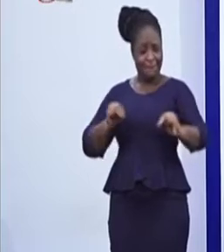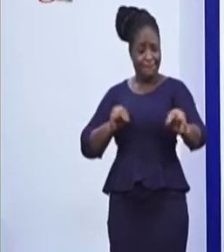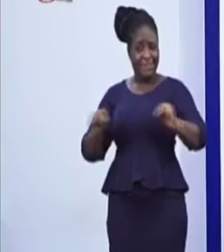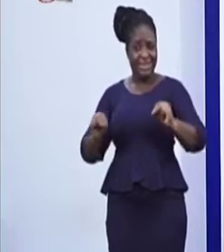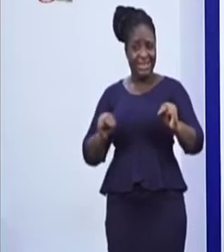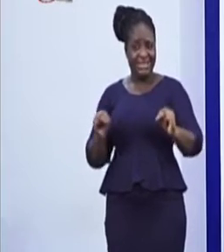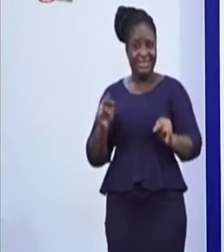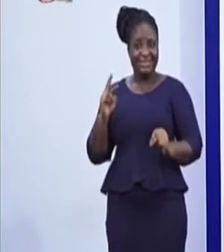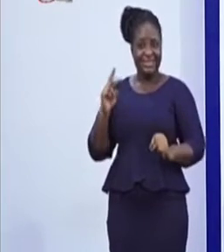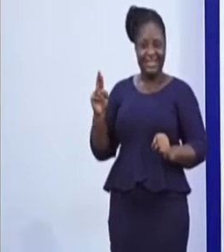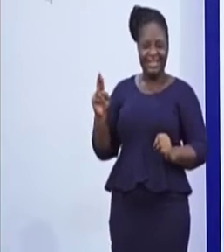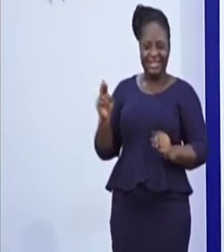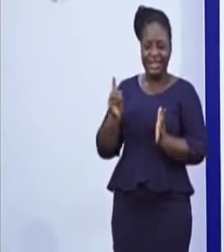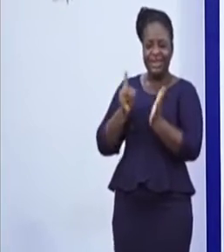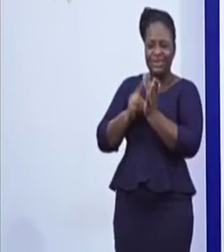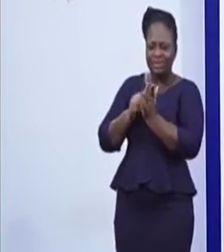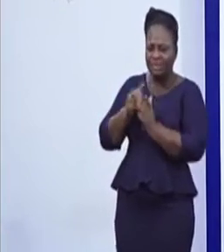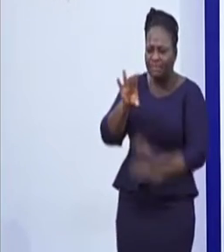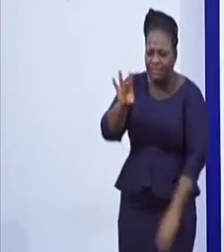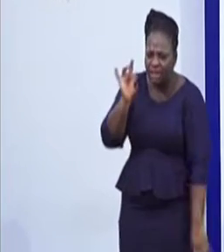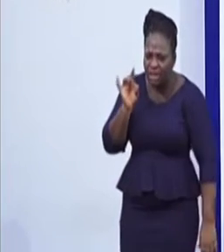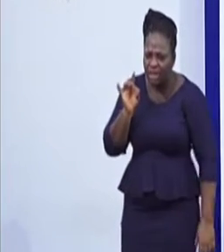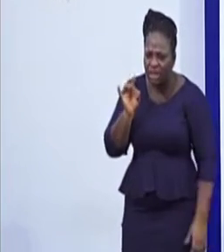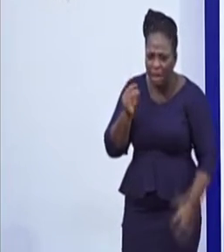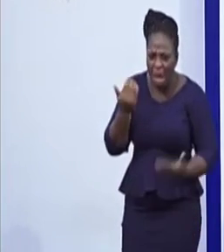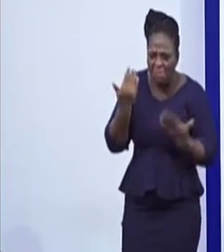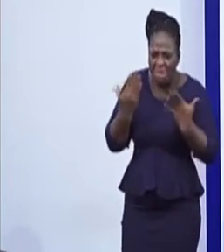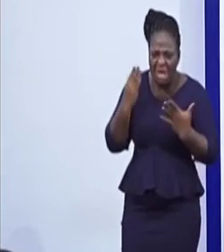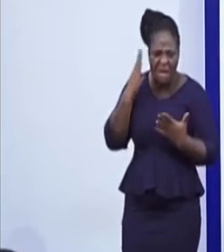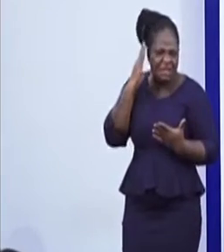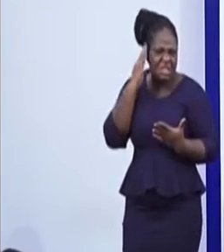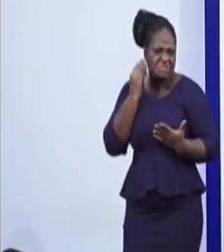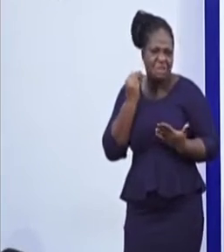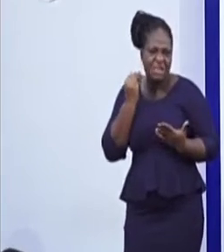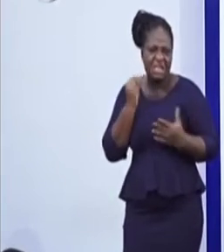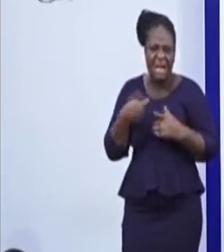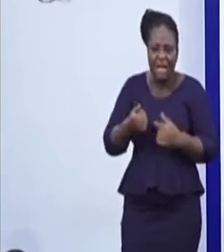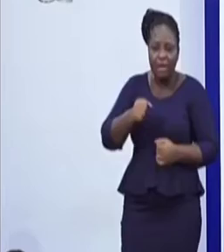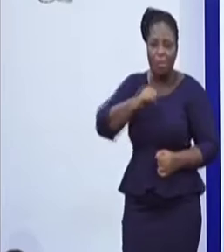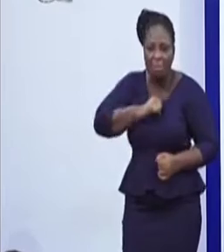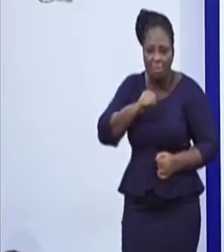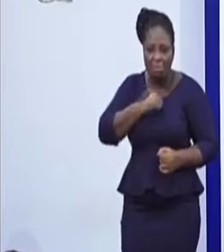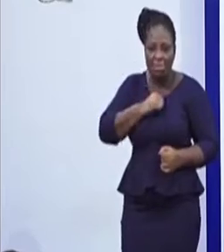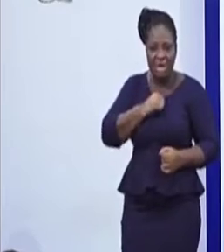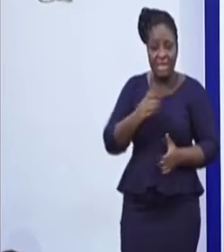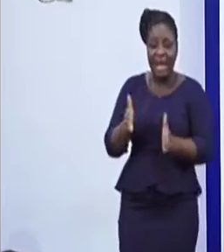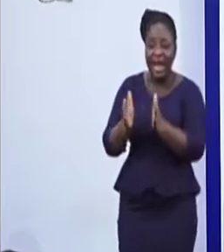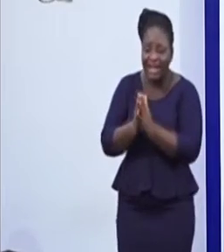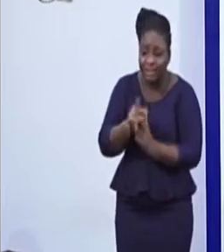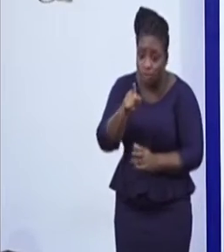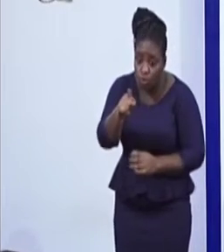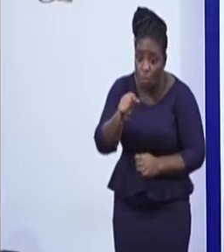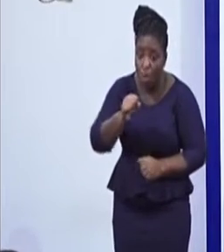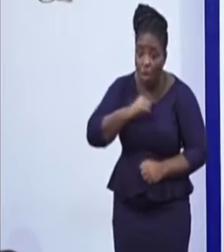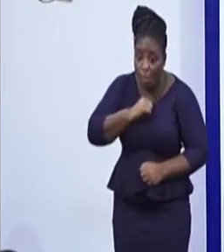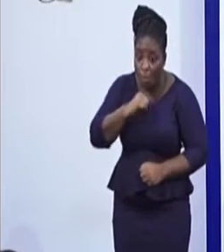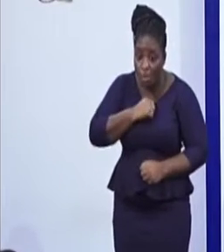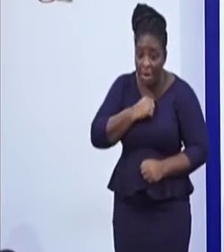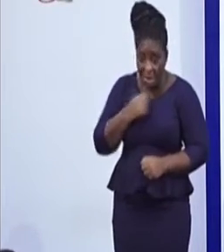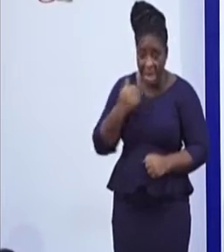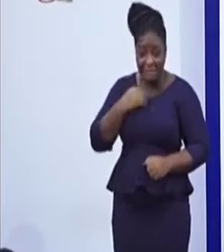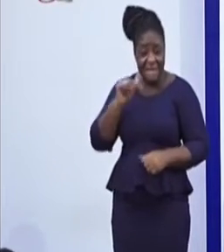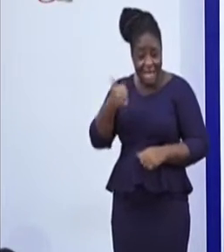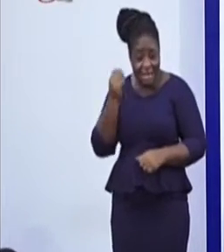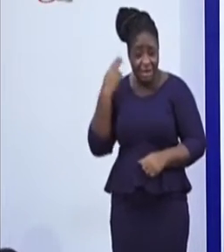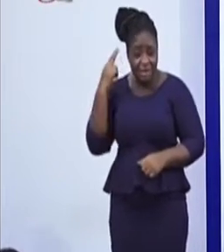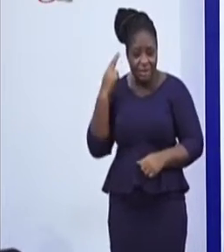managing her, the doctor was trying to find out whether she's experiencing any cough. So she asked her, are you coughing and do you have any